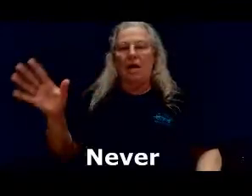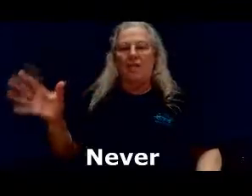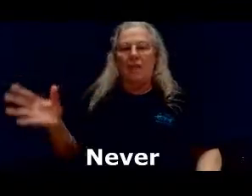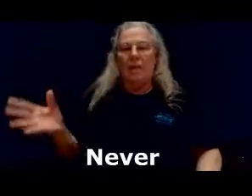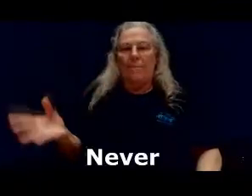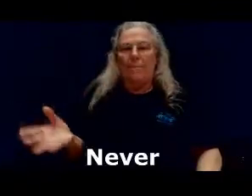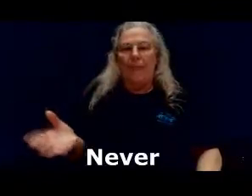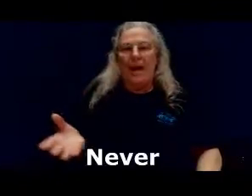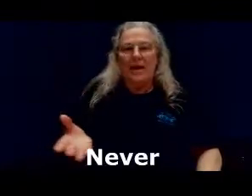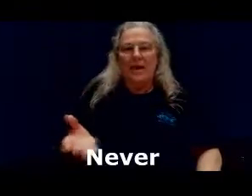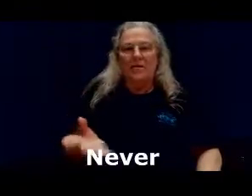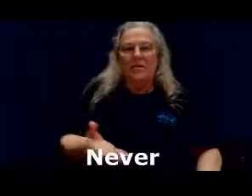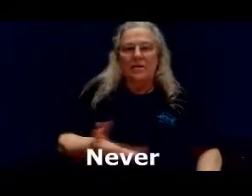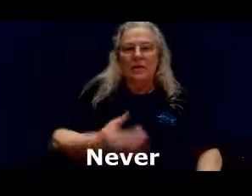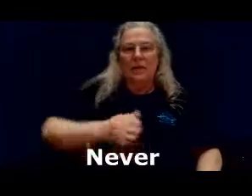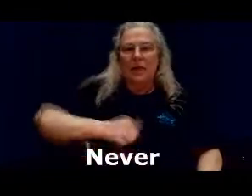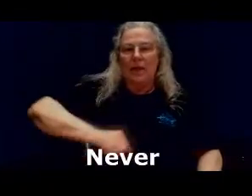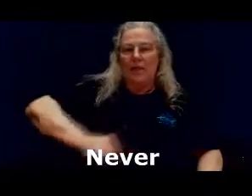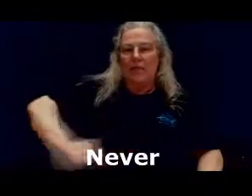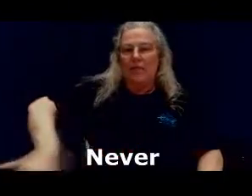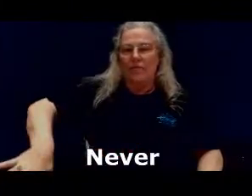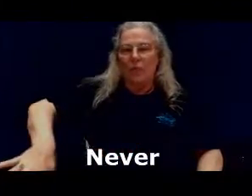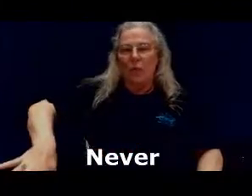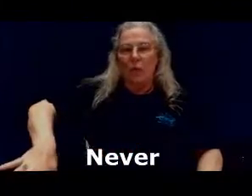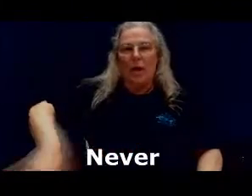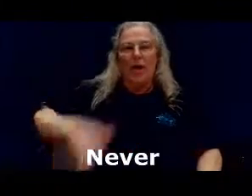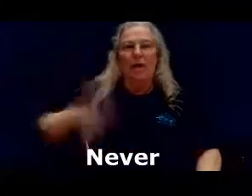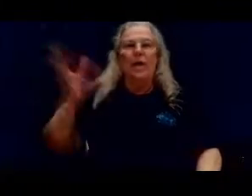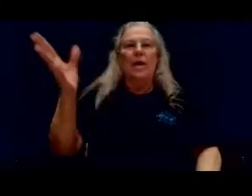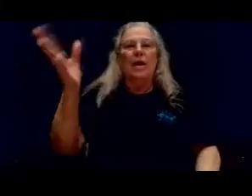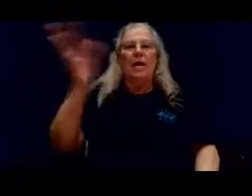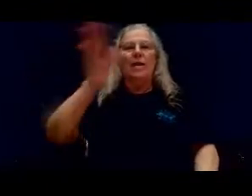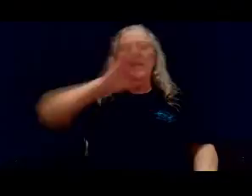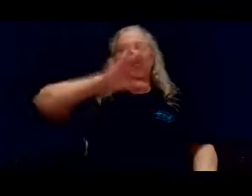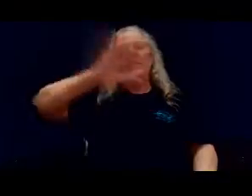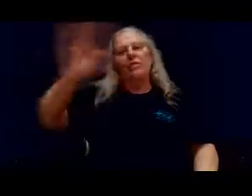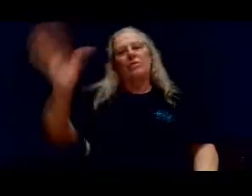out, back into the tummy, and then throw it away. Never.